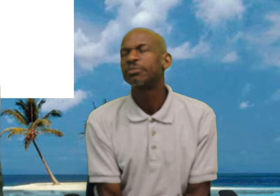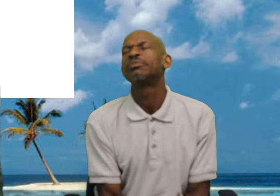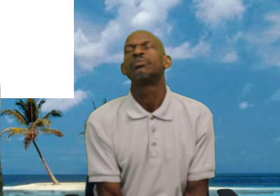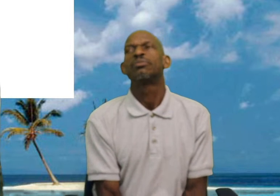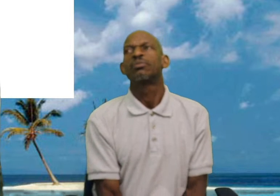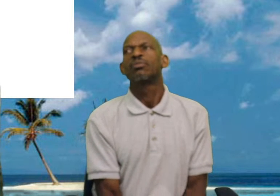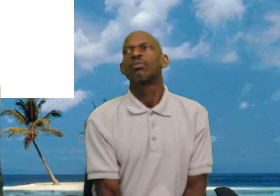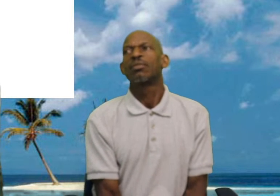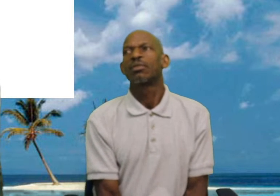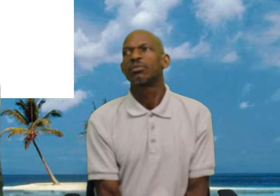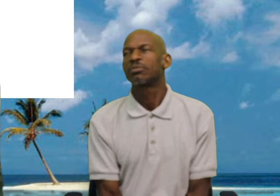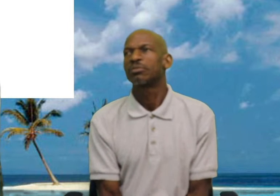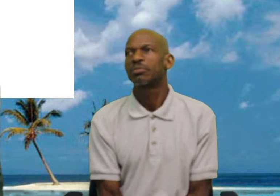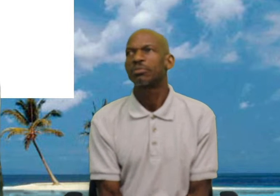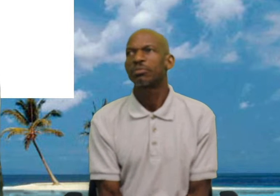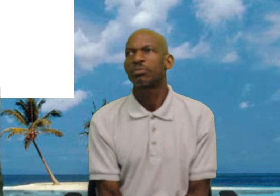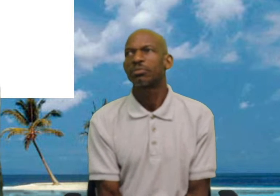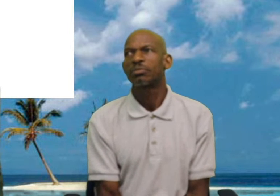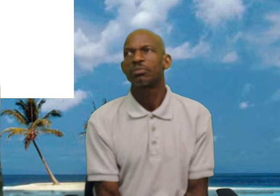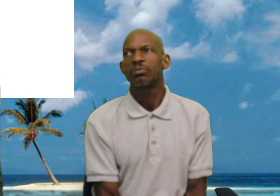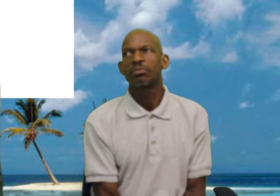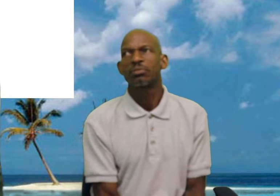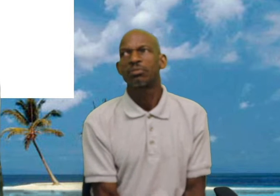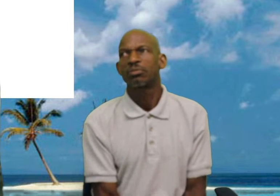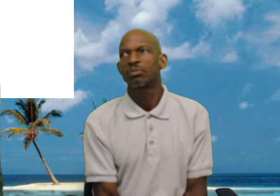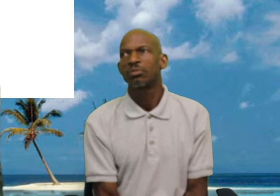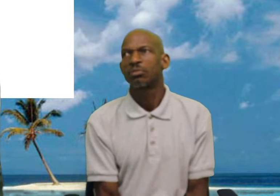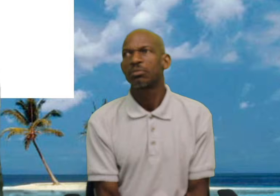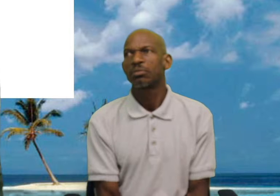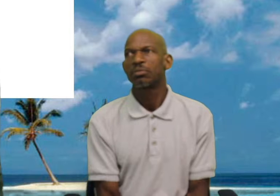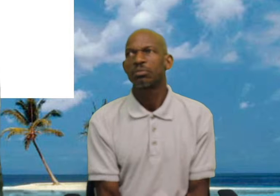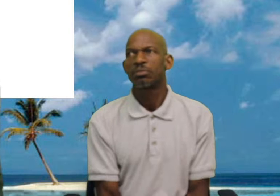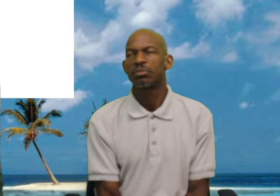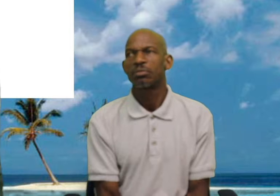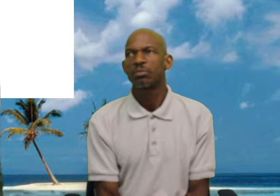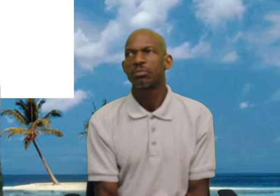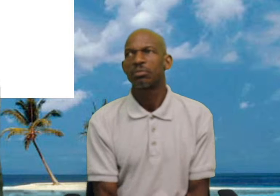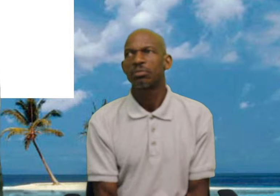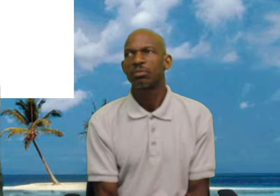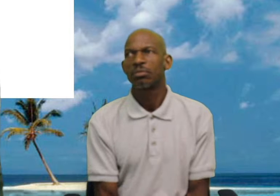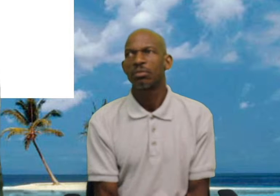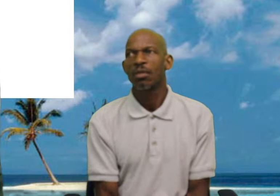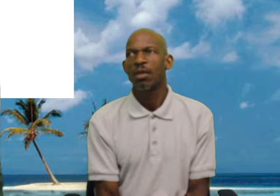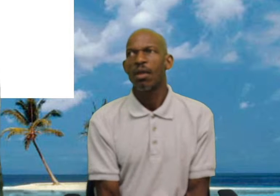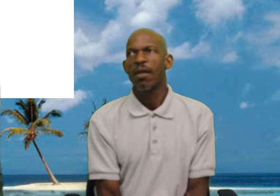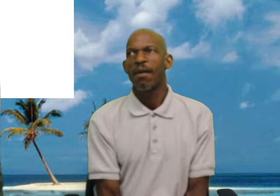So let's look at the pronouns. So this is called the subject